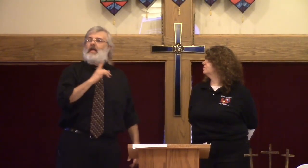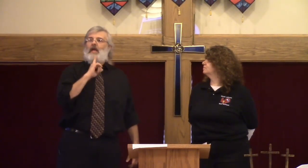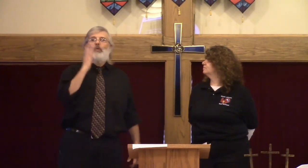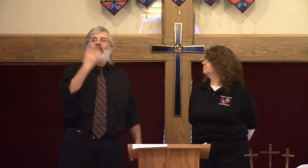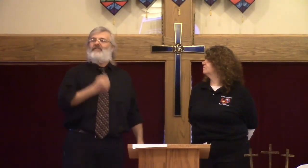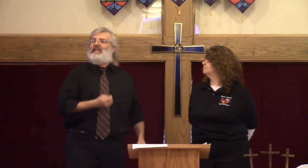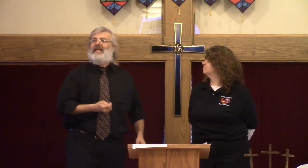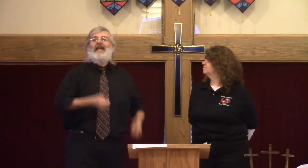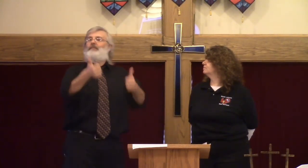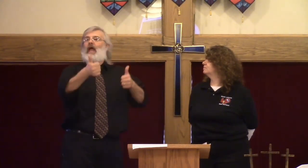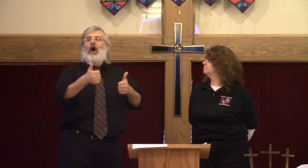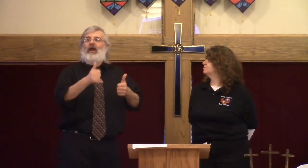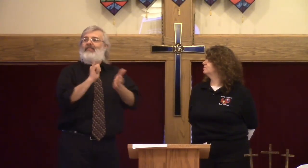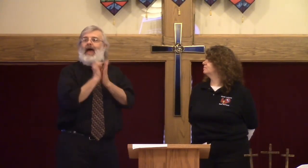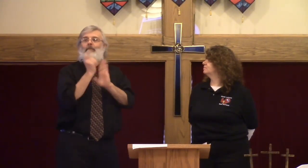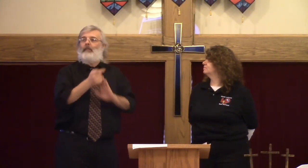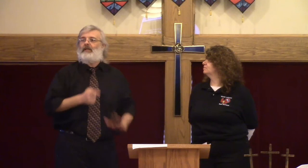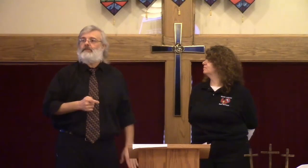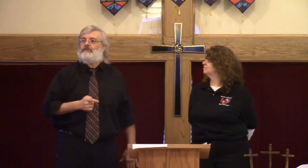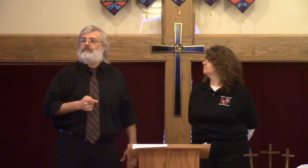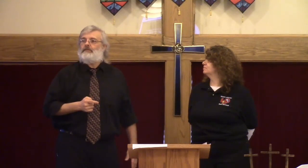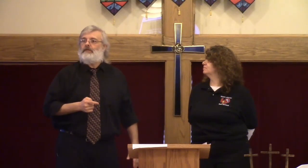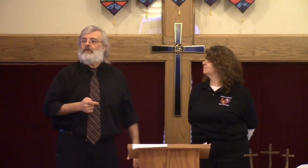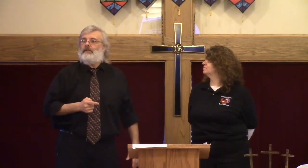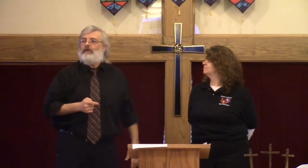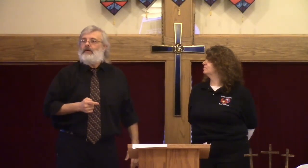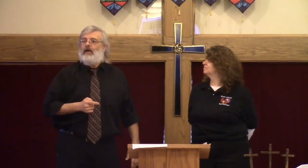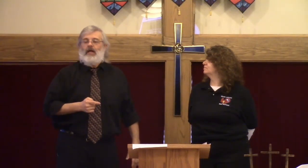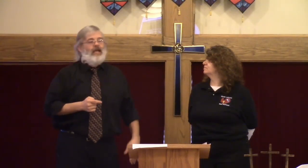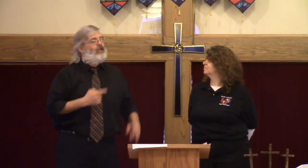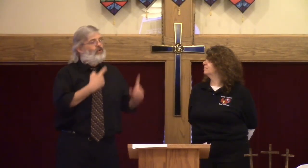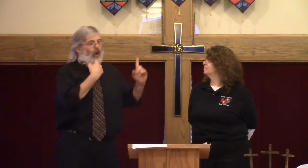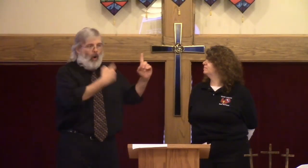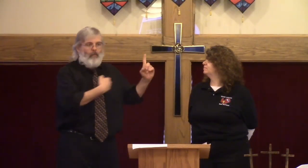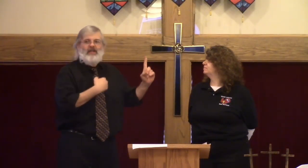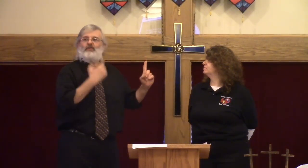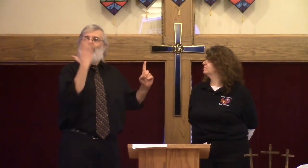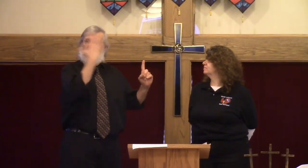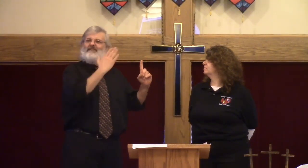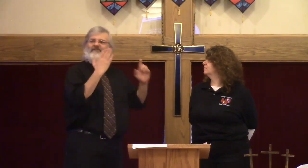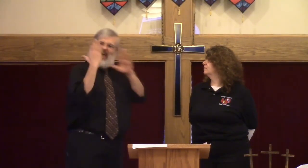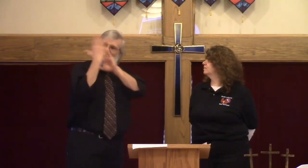would have kicked me out at that moment. He told me to my face.